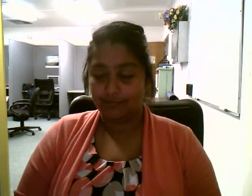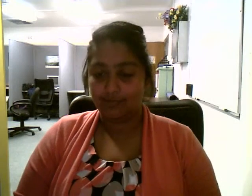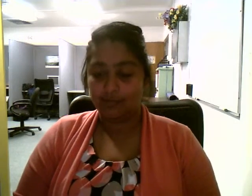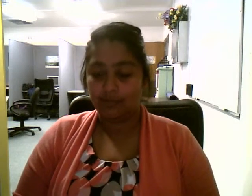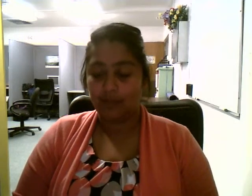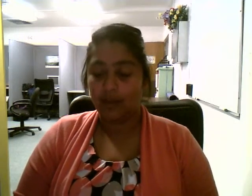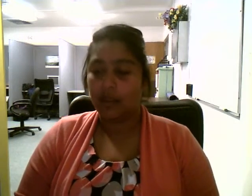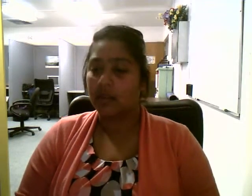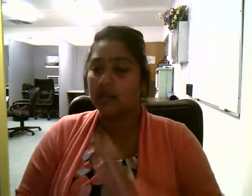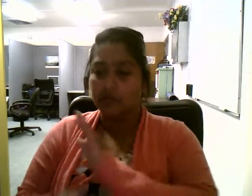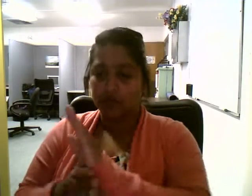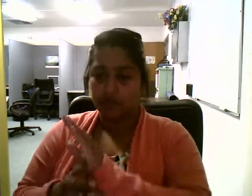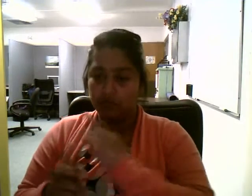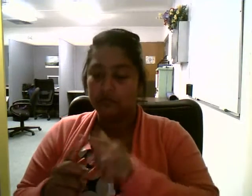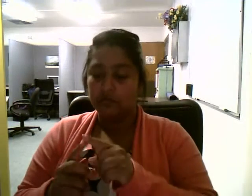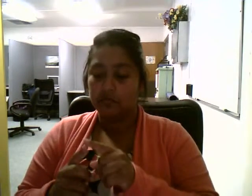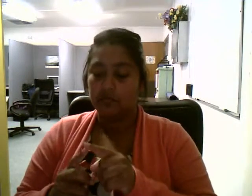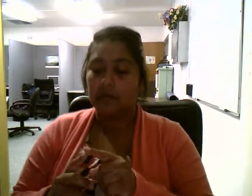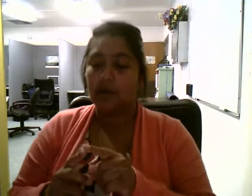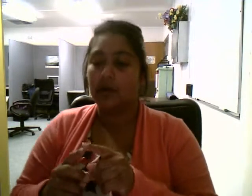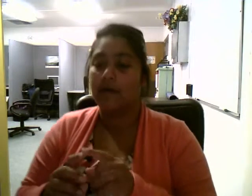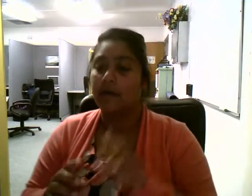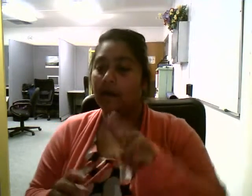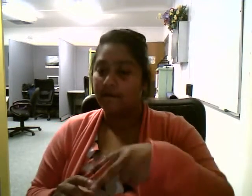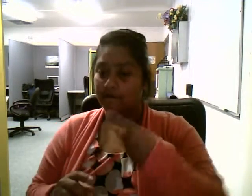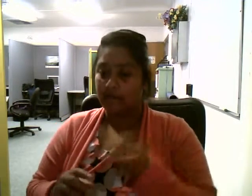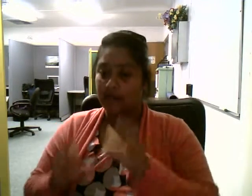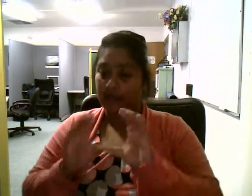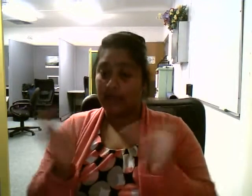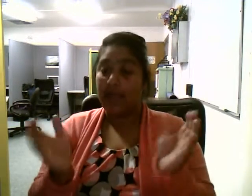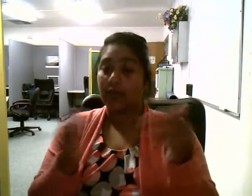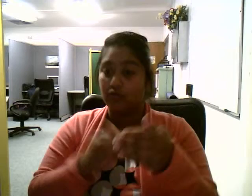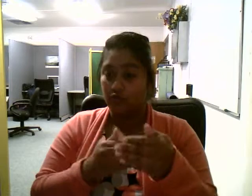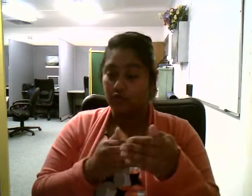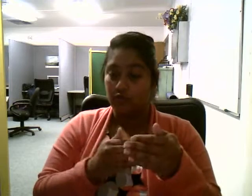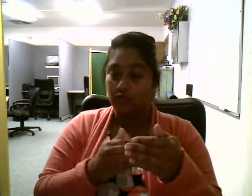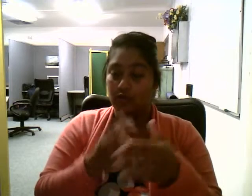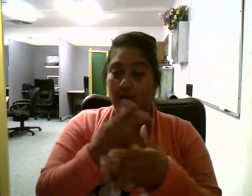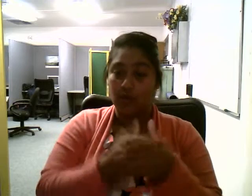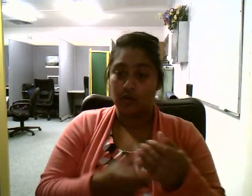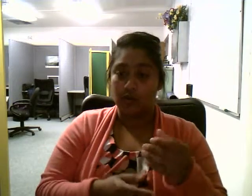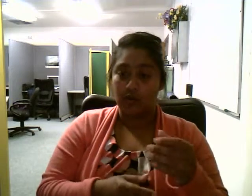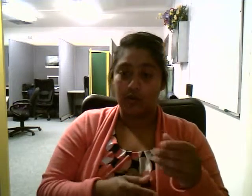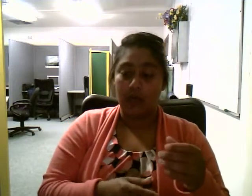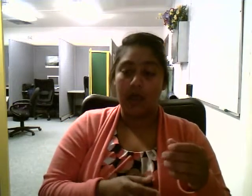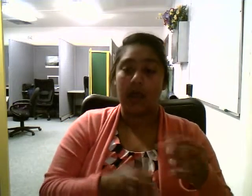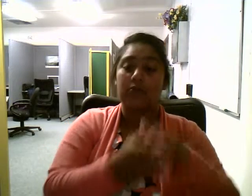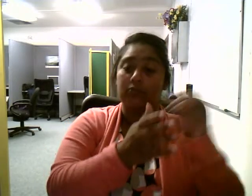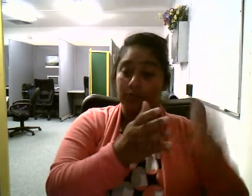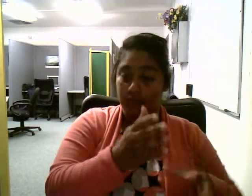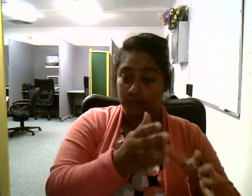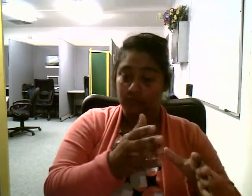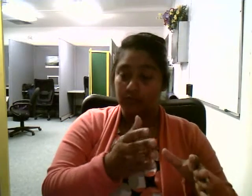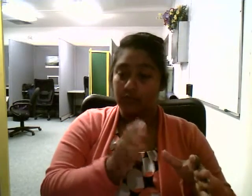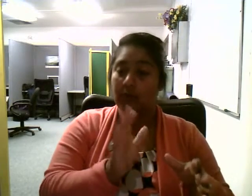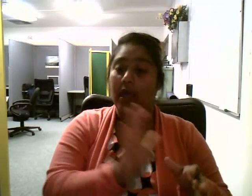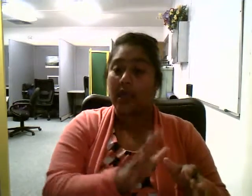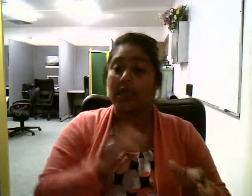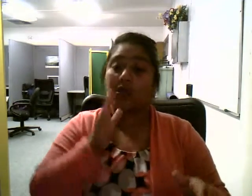going to be a video about the flipped classroom model for both my students and for my students' parents for